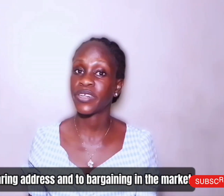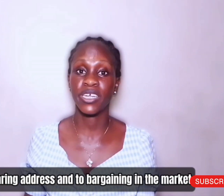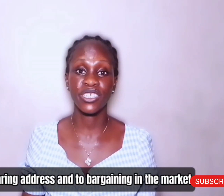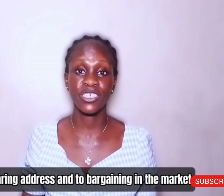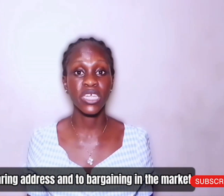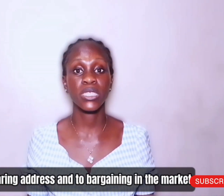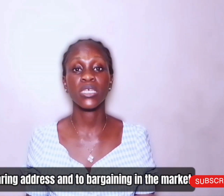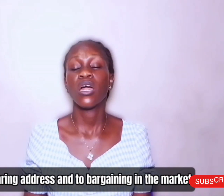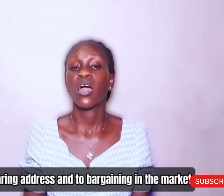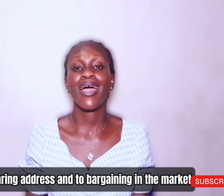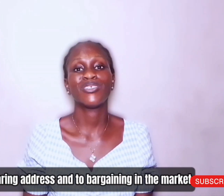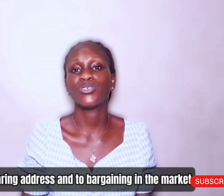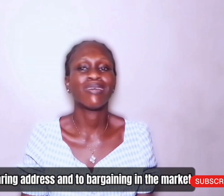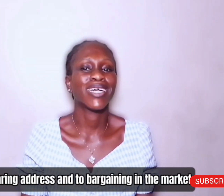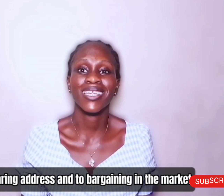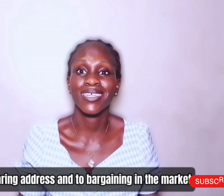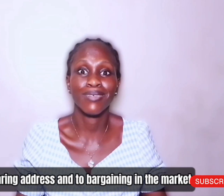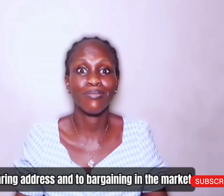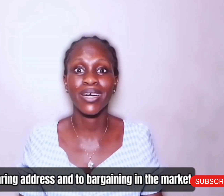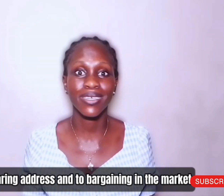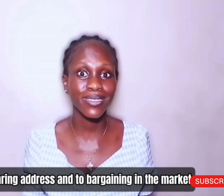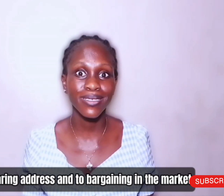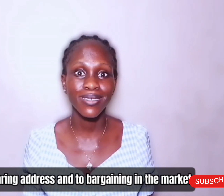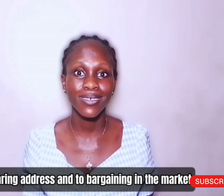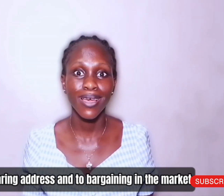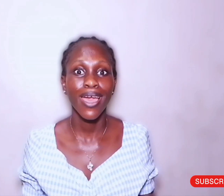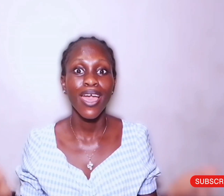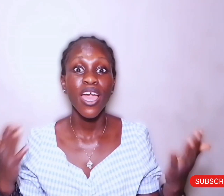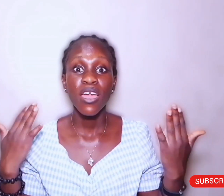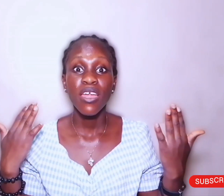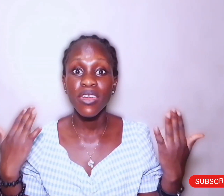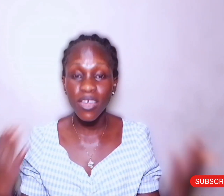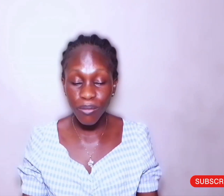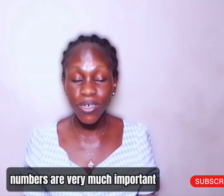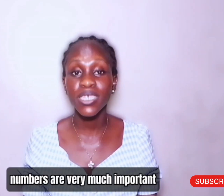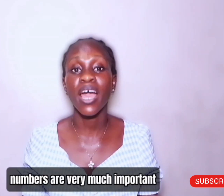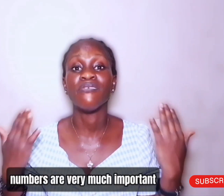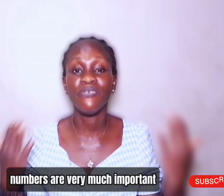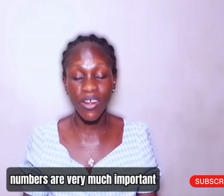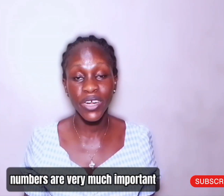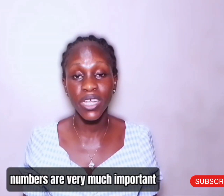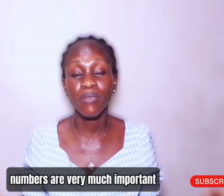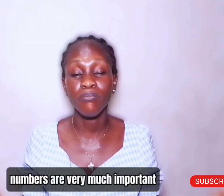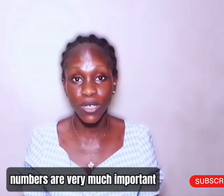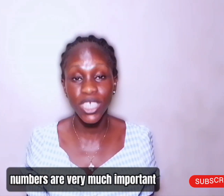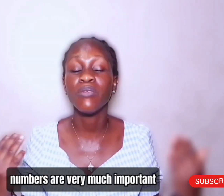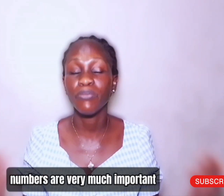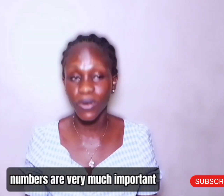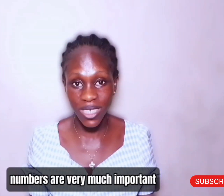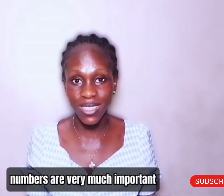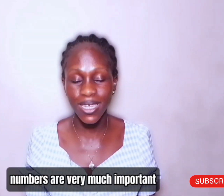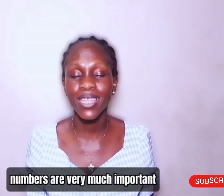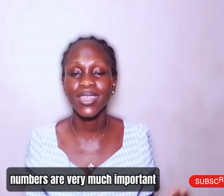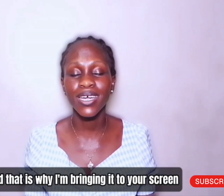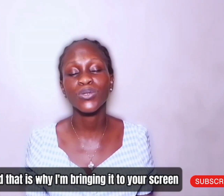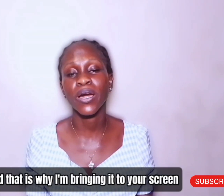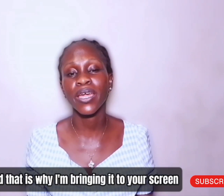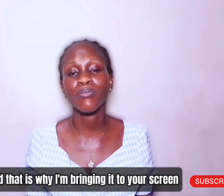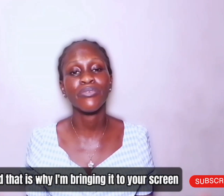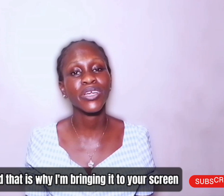sharing address and to bargaining in the market. Numbers are very much important, and that is why I'm